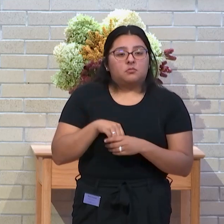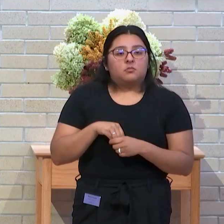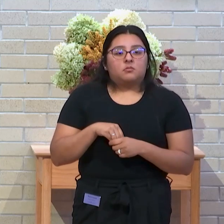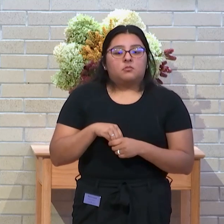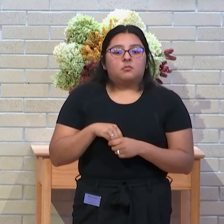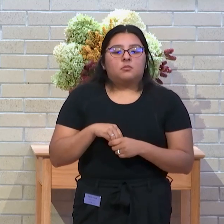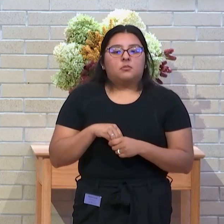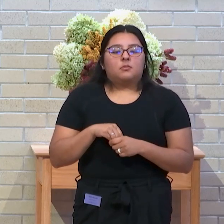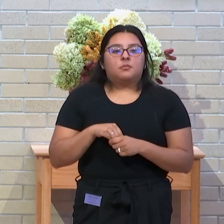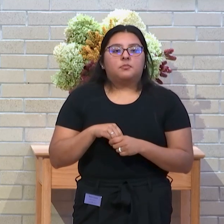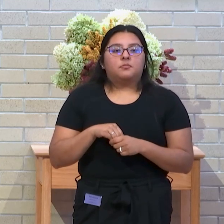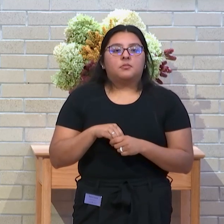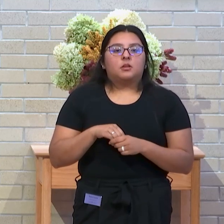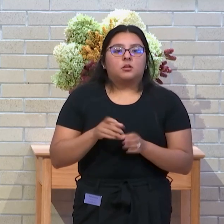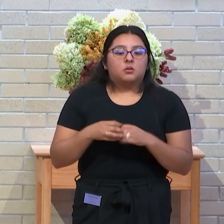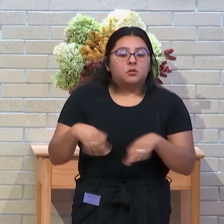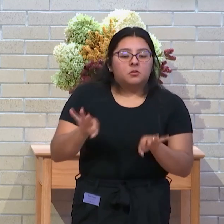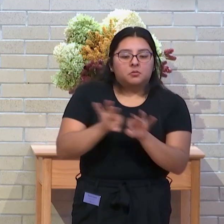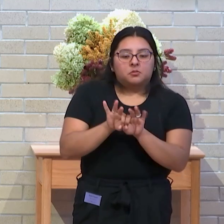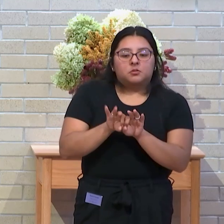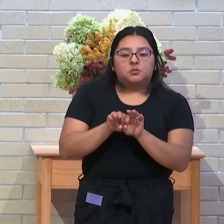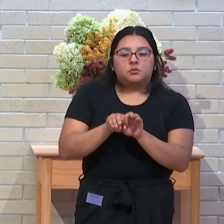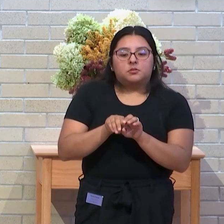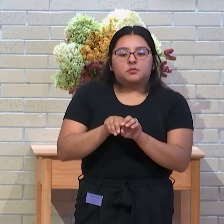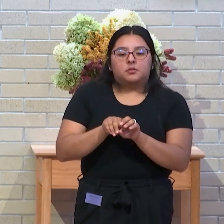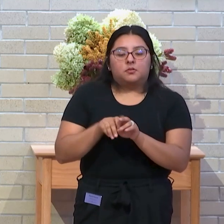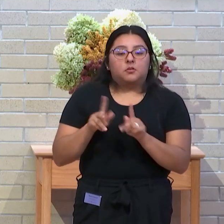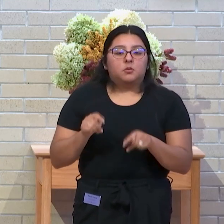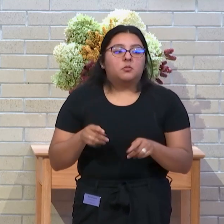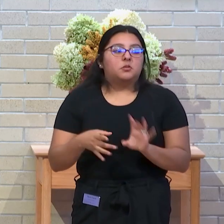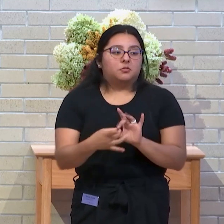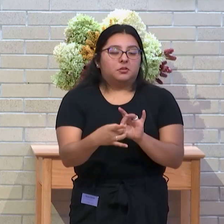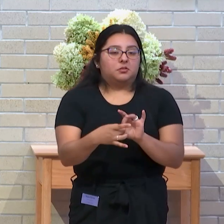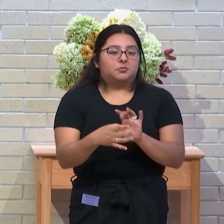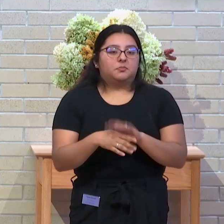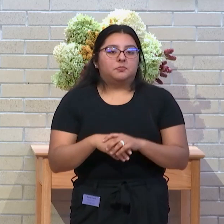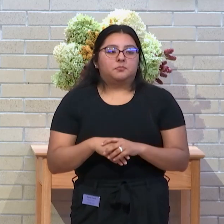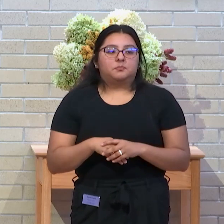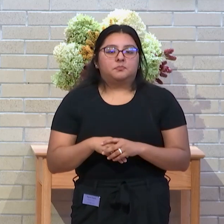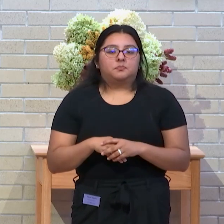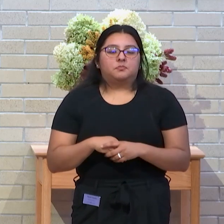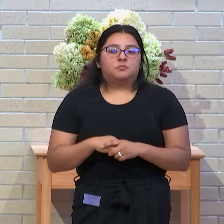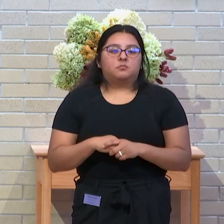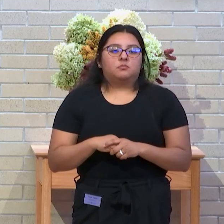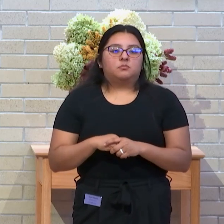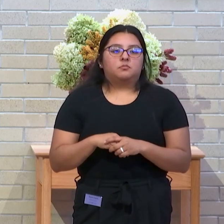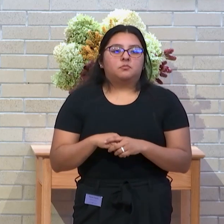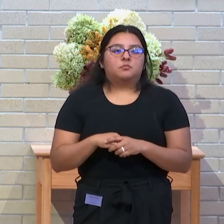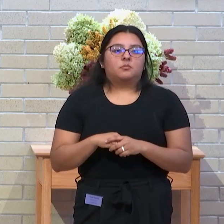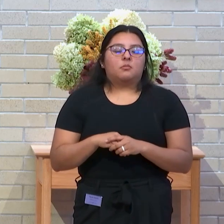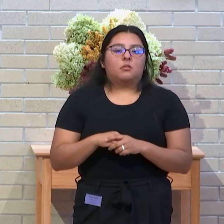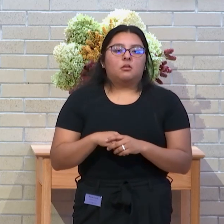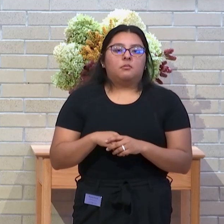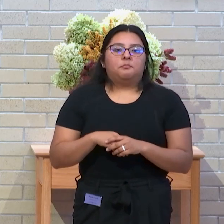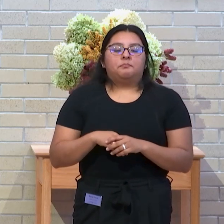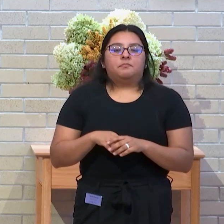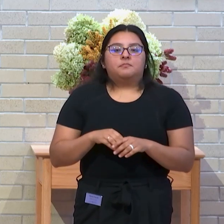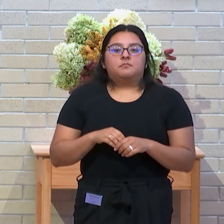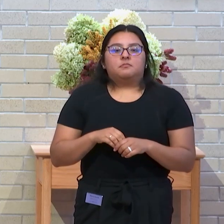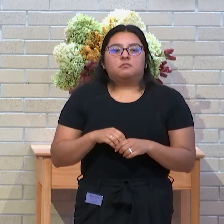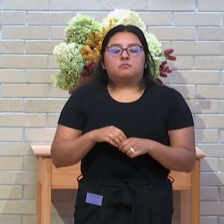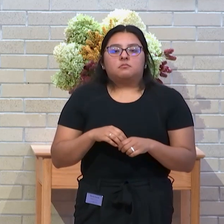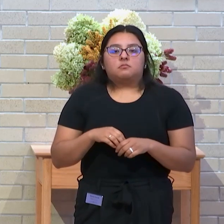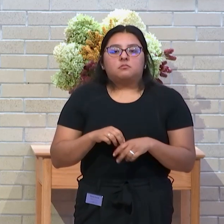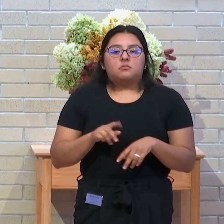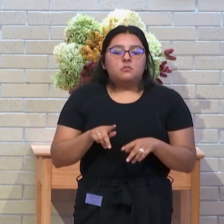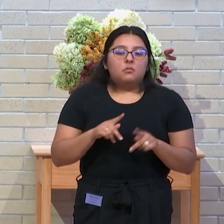in particular is the importance of human interaction. Maybe we can learn more facts or more information about other places quicker on